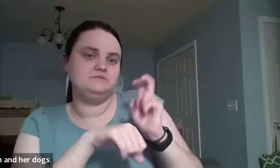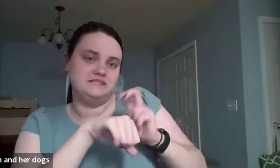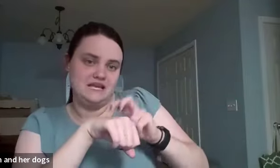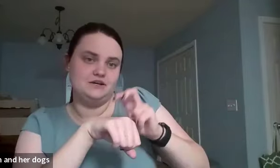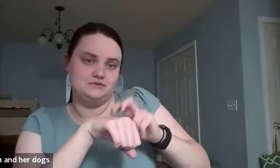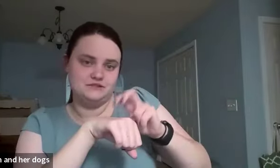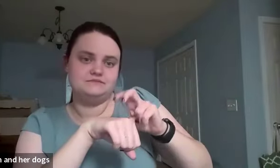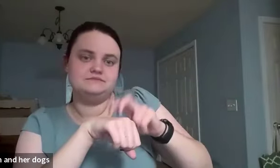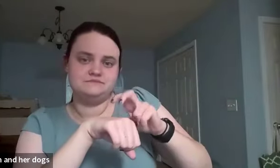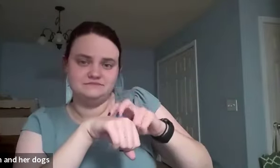Mashed potatoes.